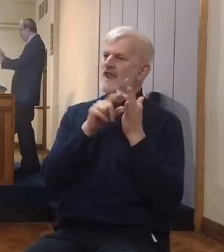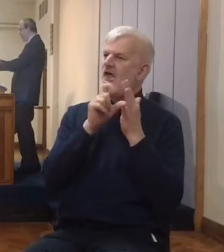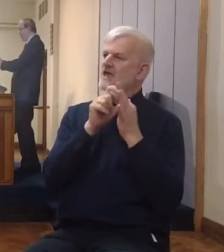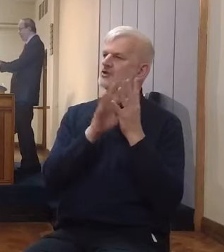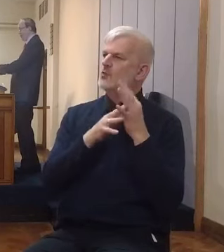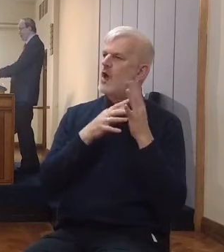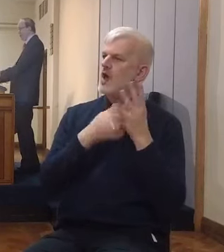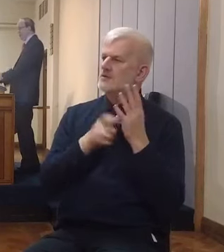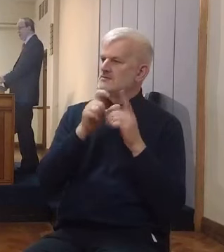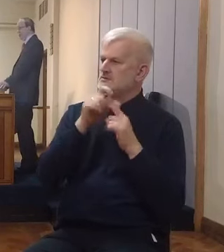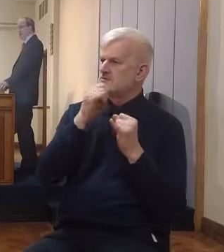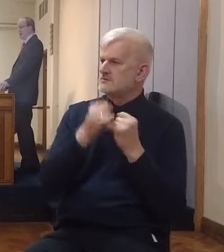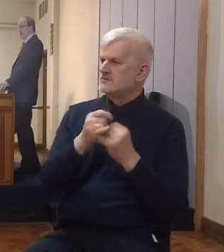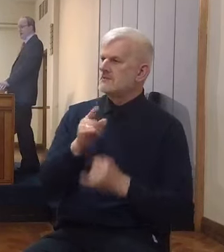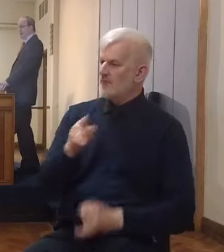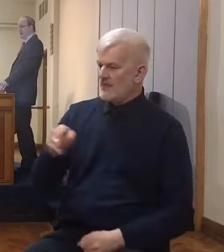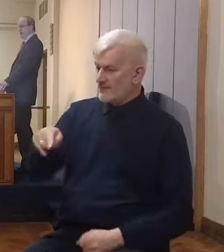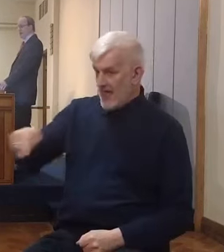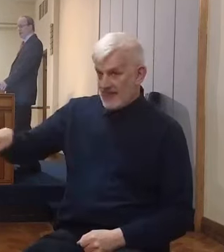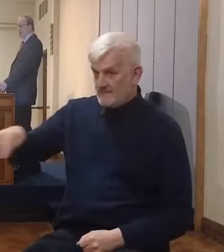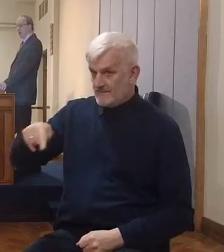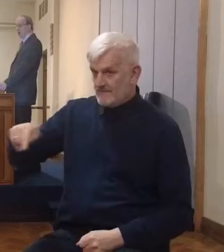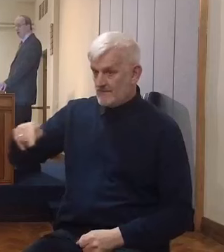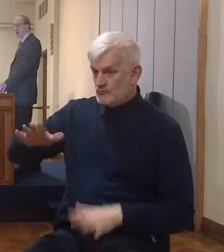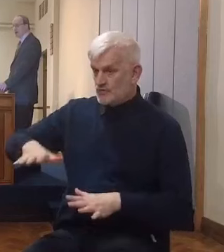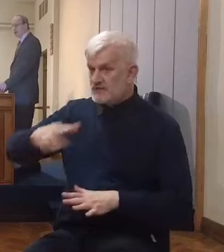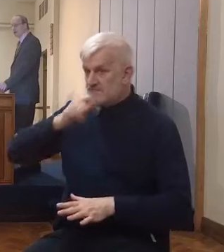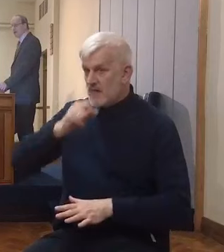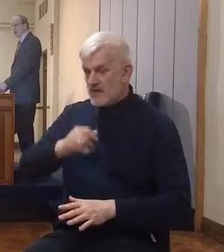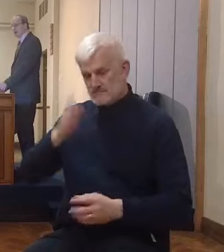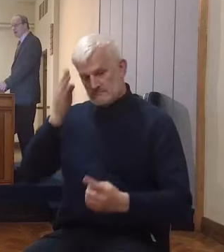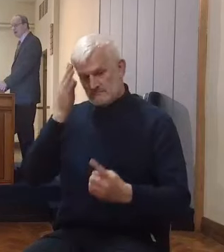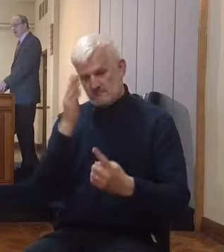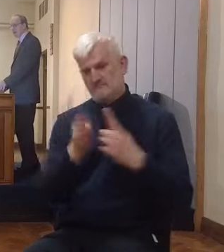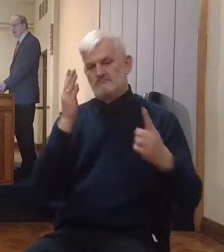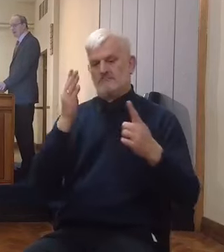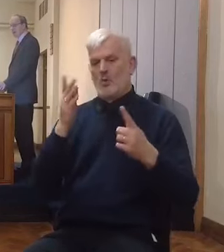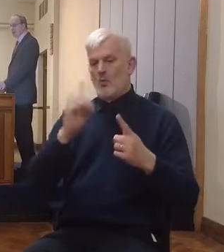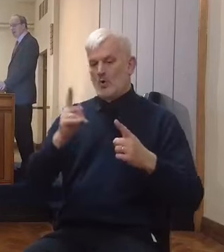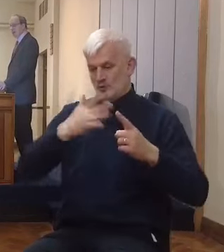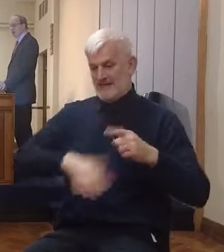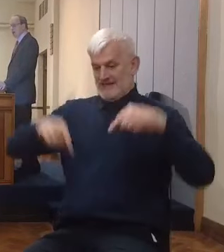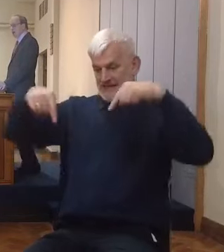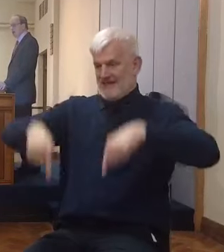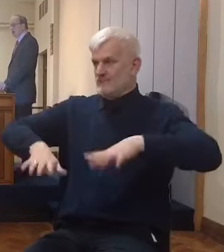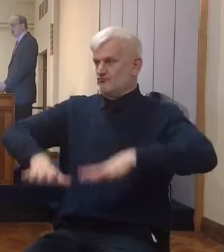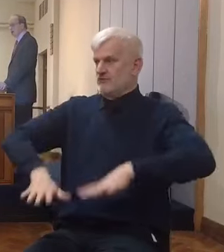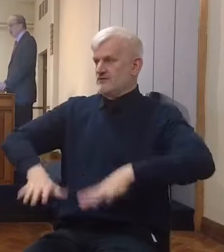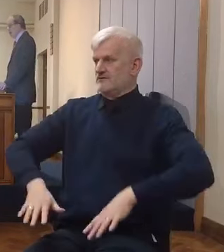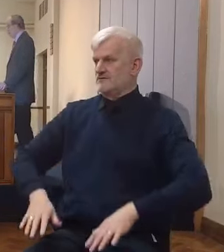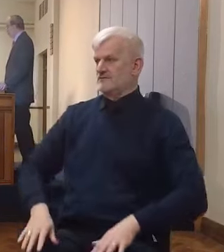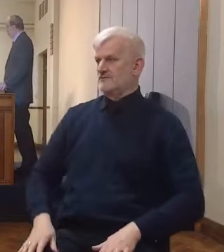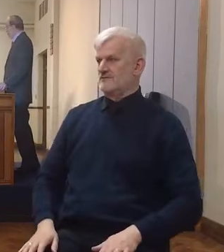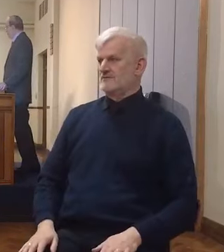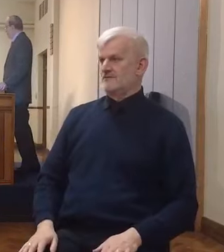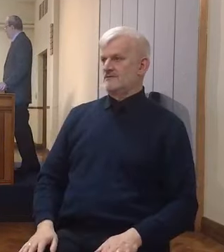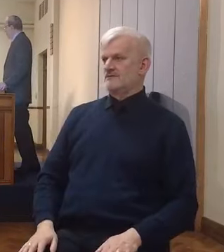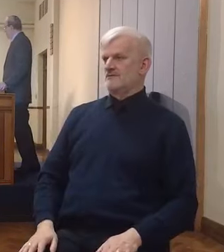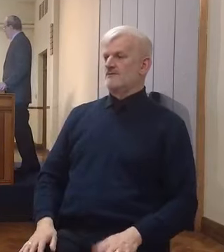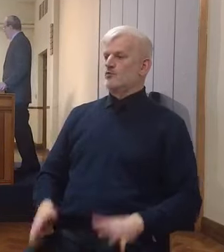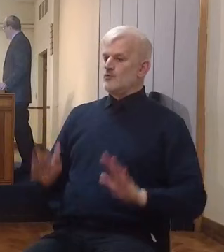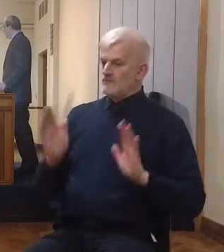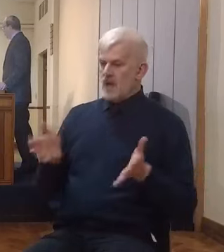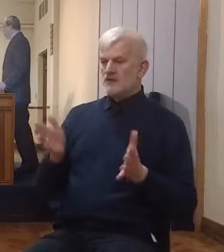theological issue for Britain and brought into focus the necessity of the indiscriminate preaching